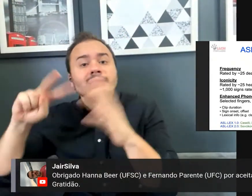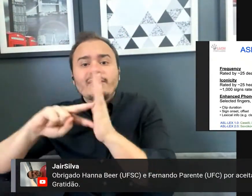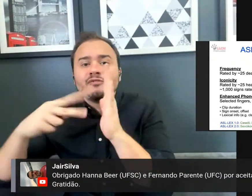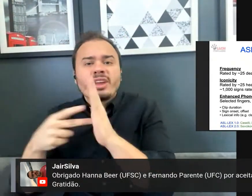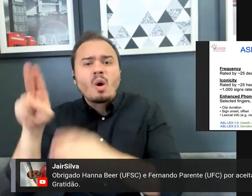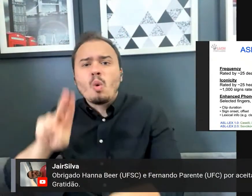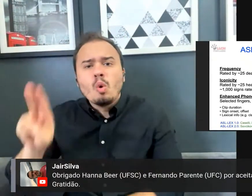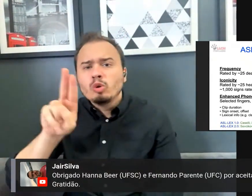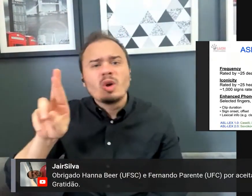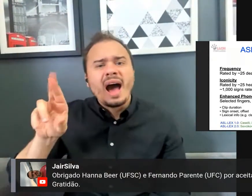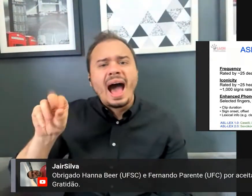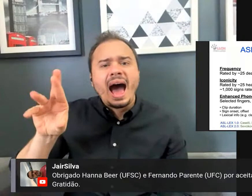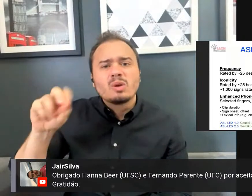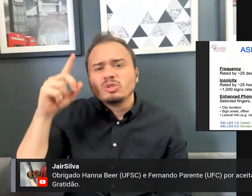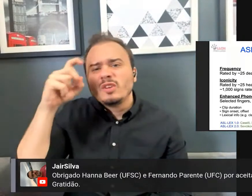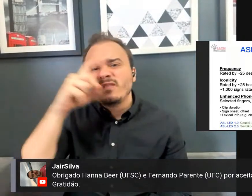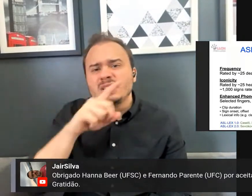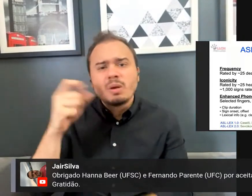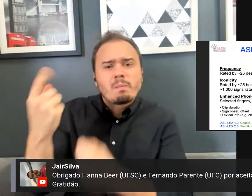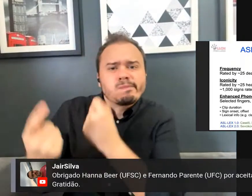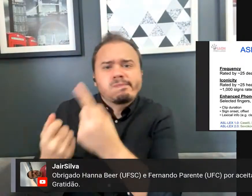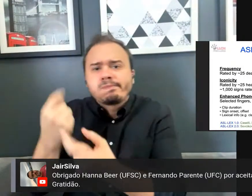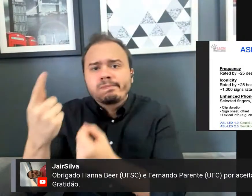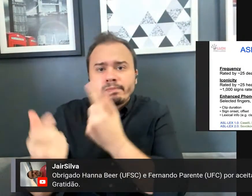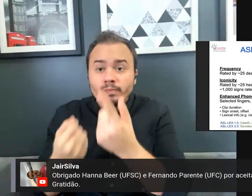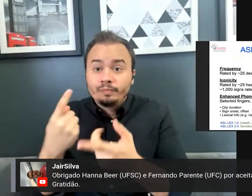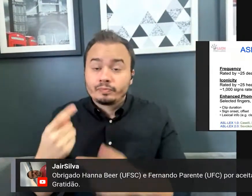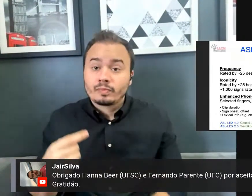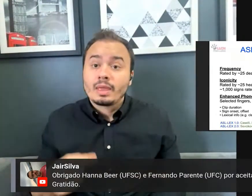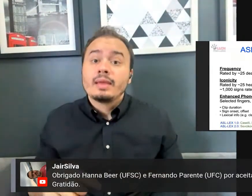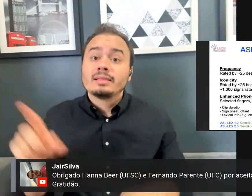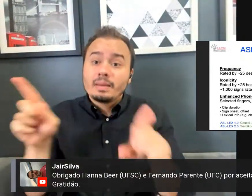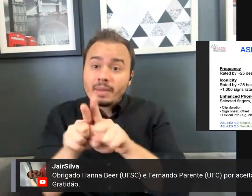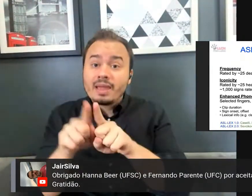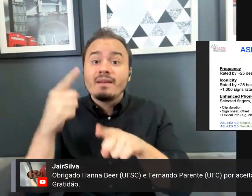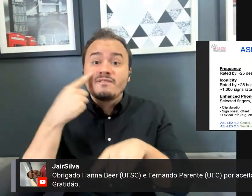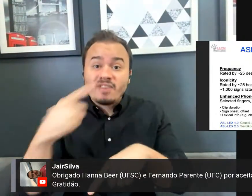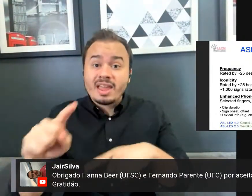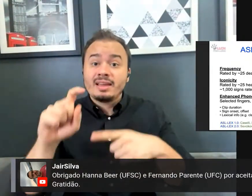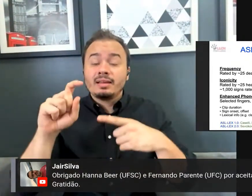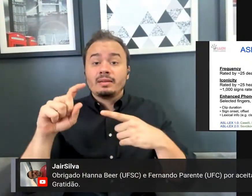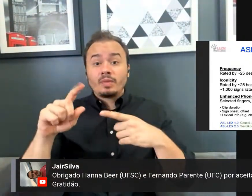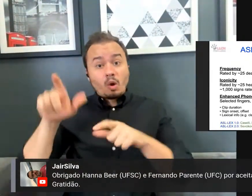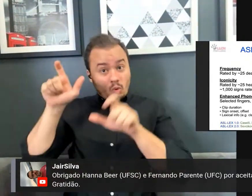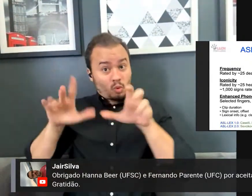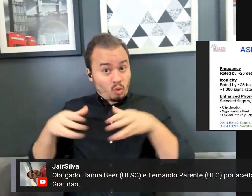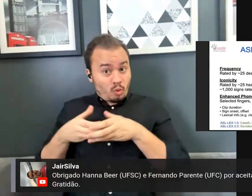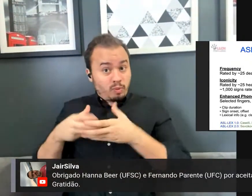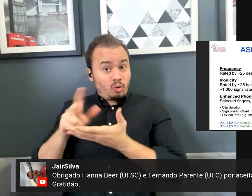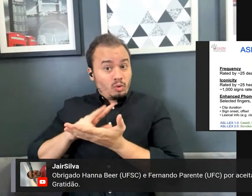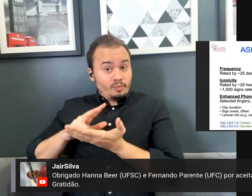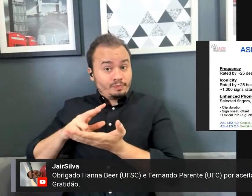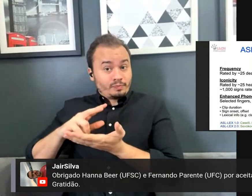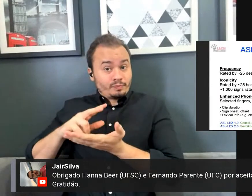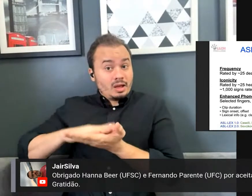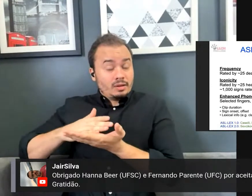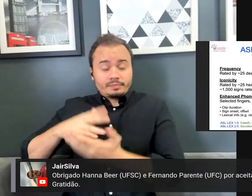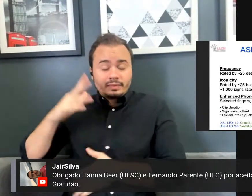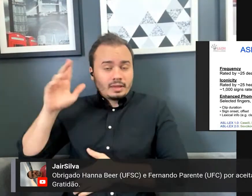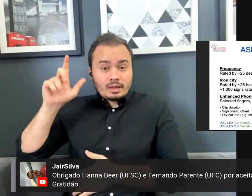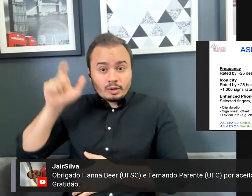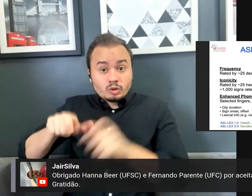like what it means? For a subset, we also have ratings from deaf signers. So you can compare hearing